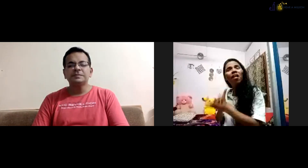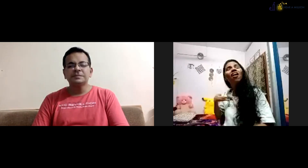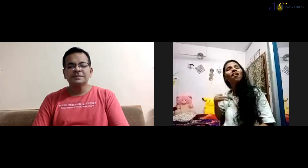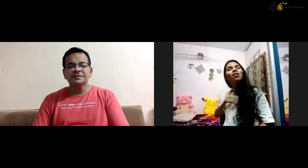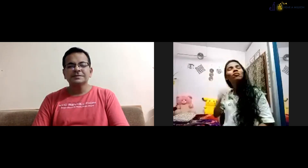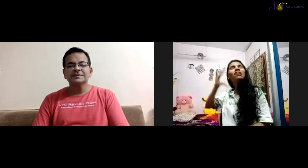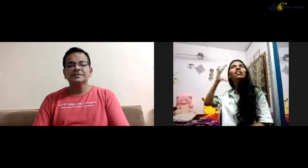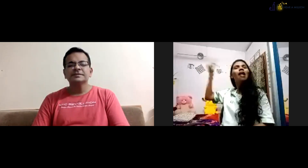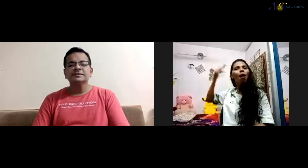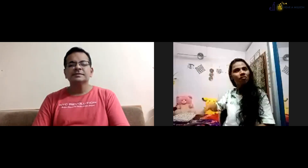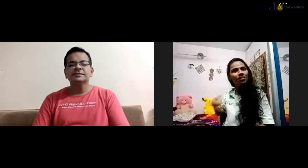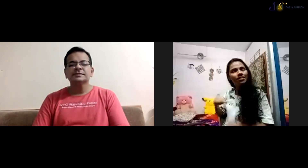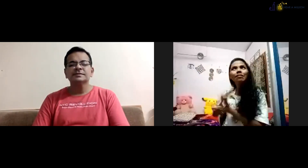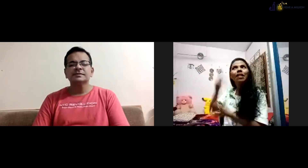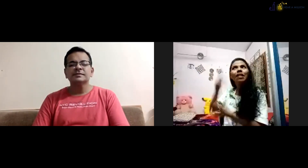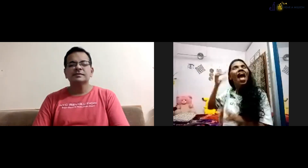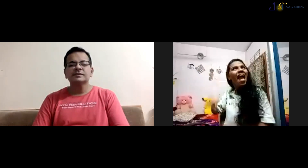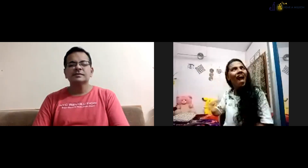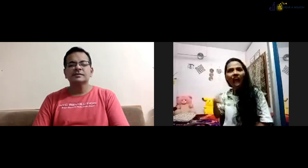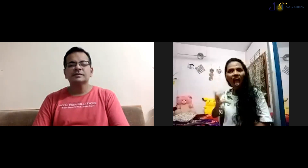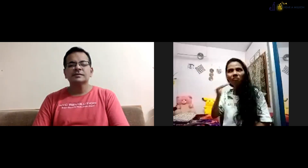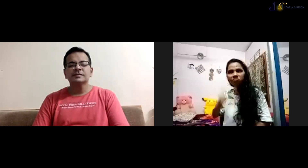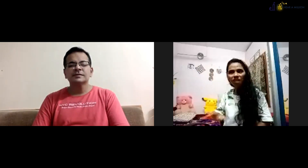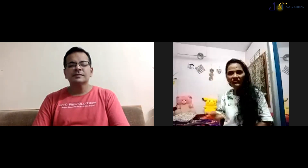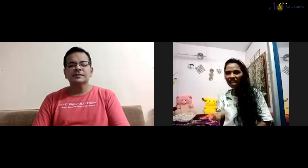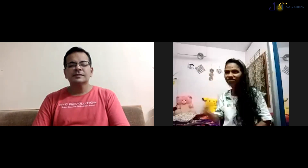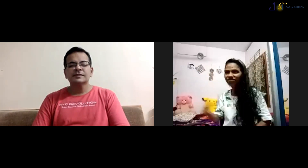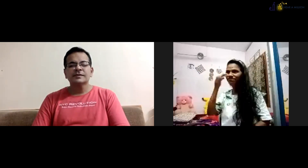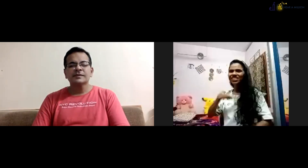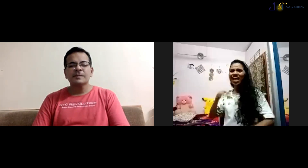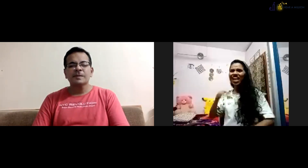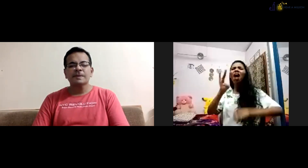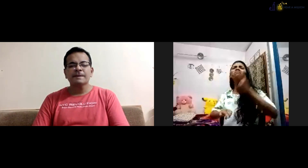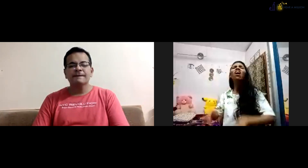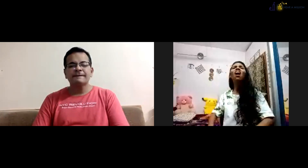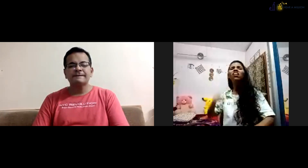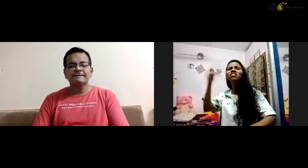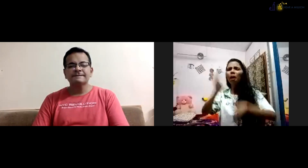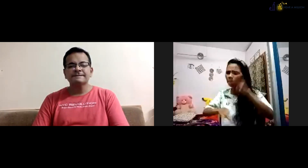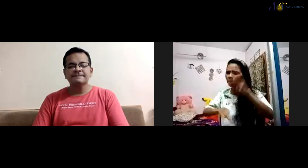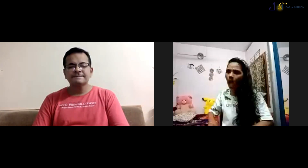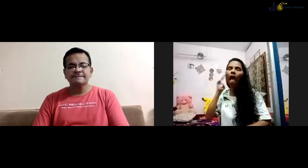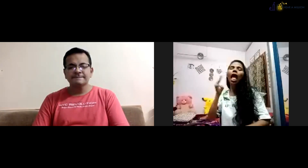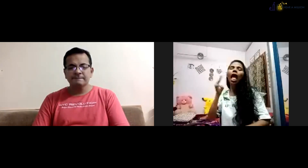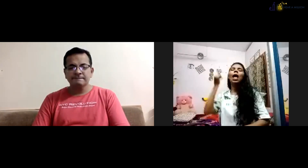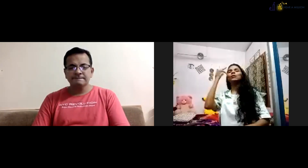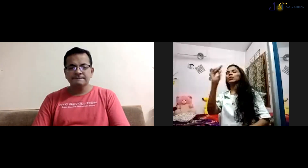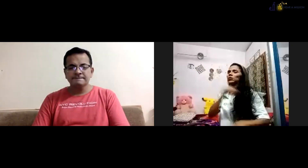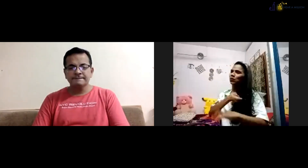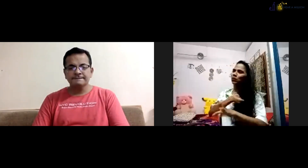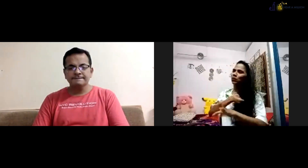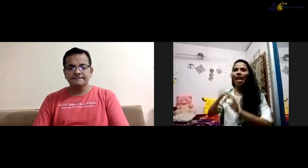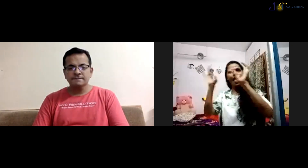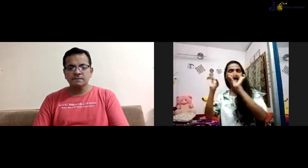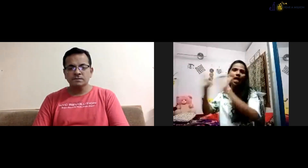I'm having artificial limbs. But I was just imagining that people were asking me